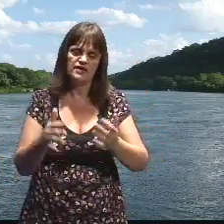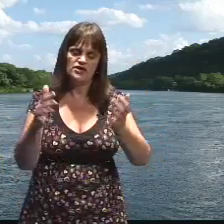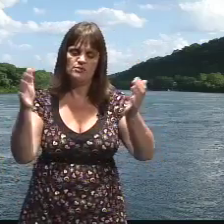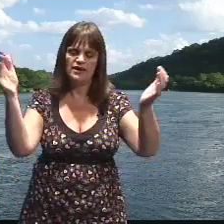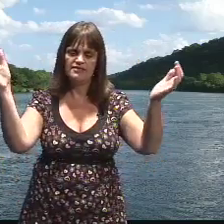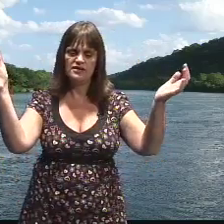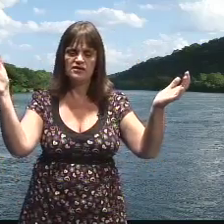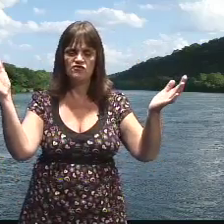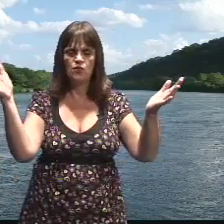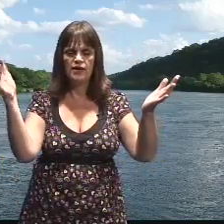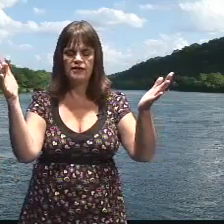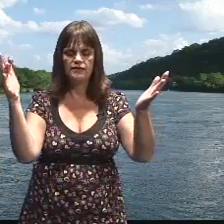you might think of when